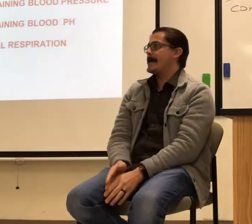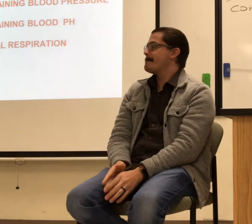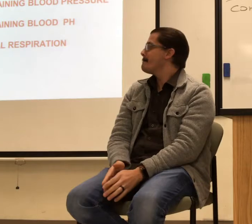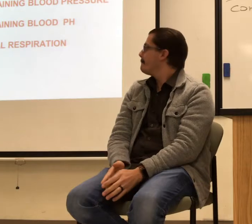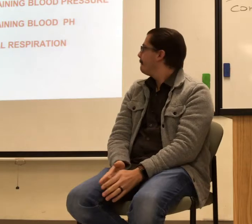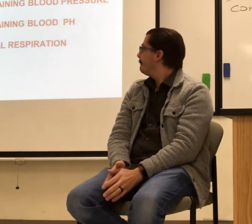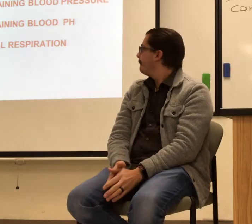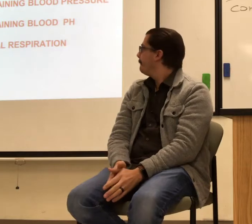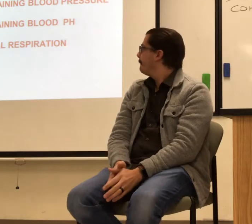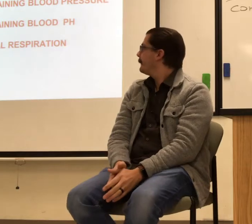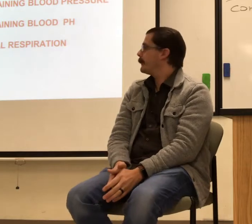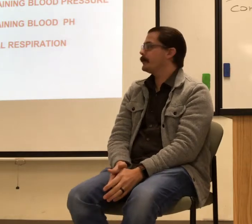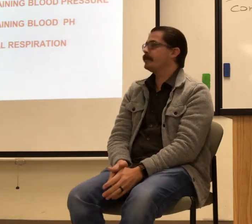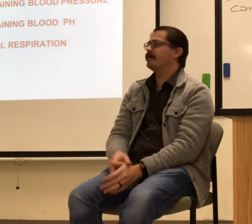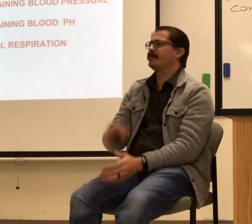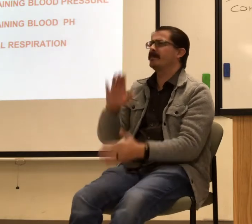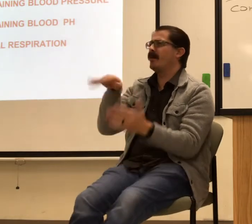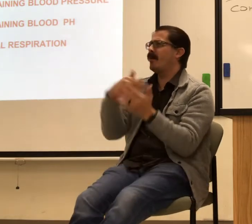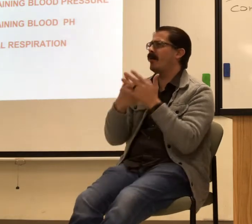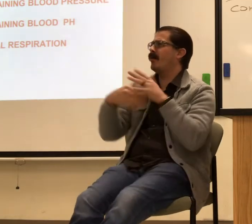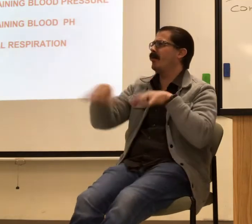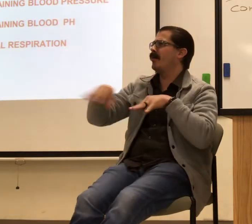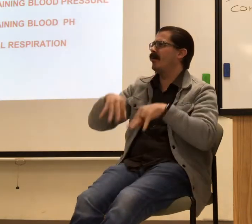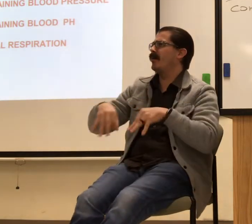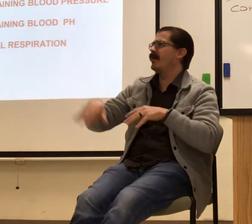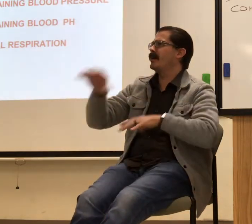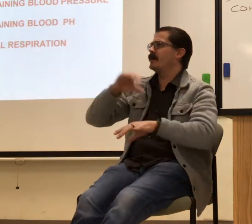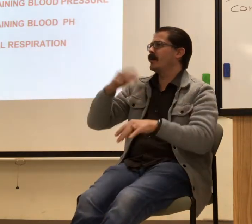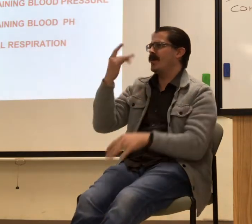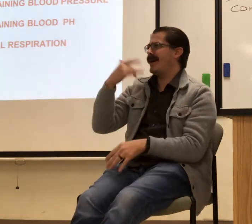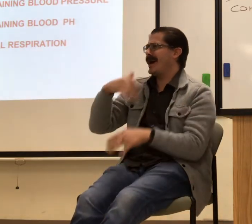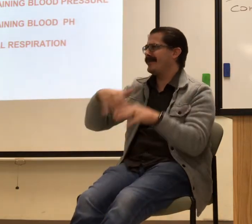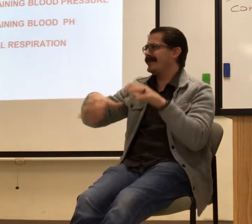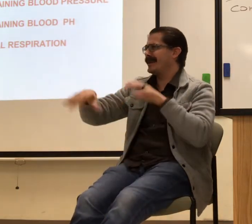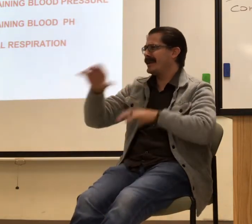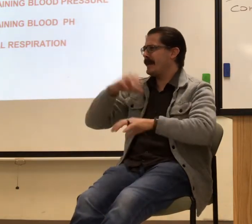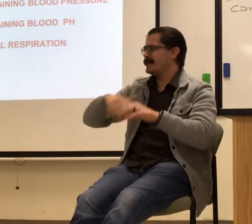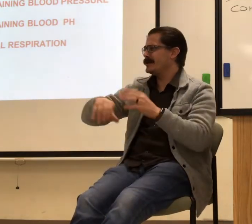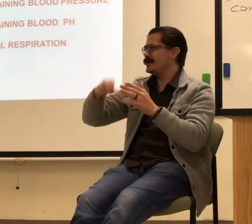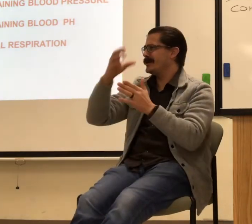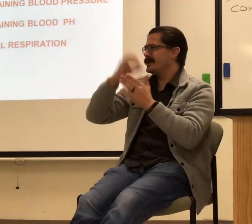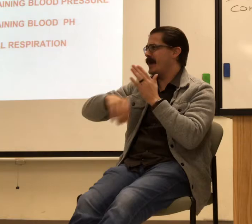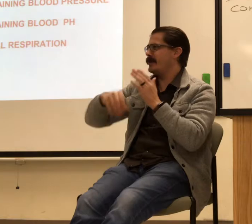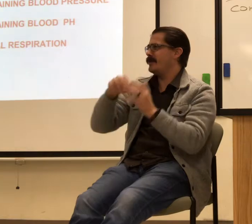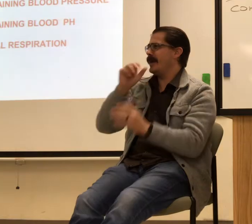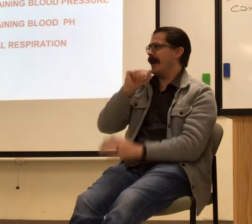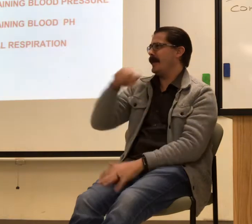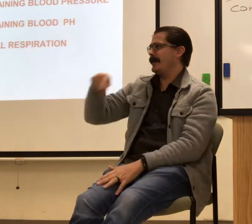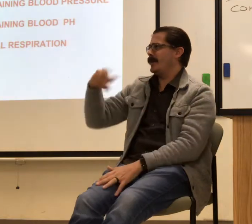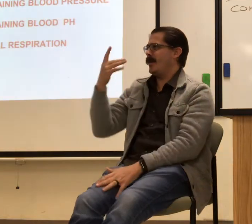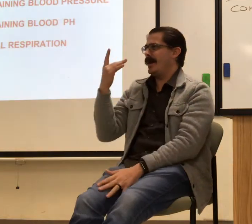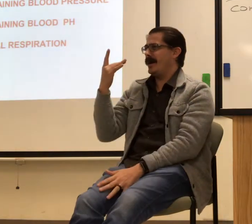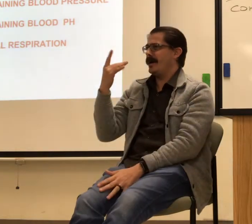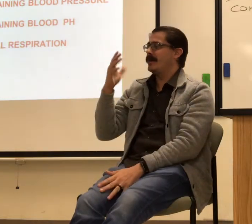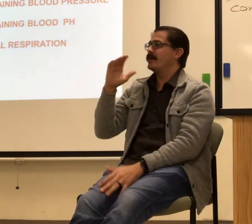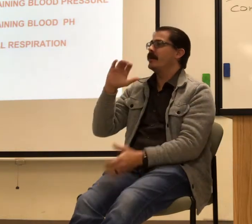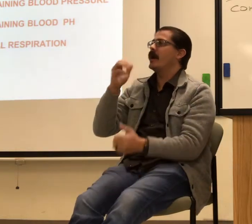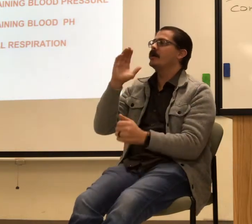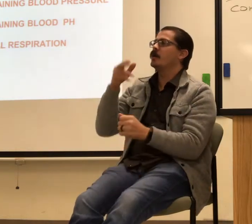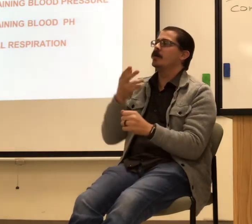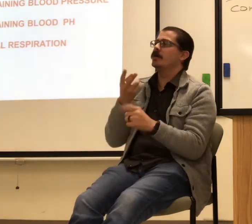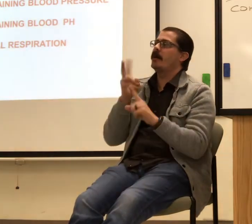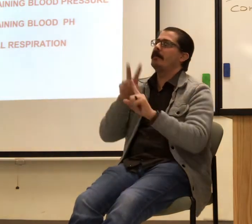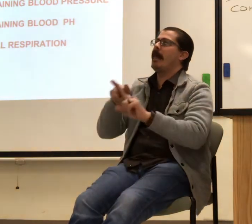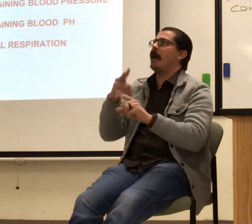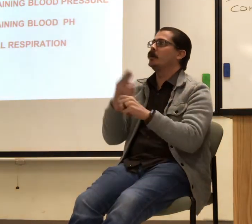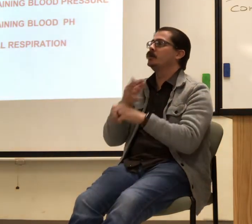Okay, so all this chemistry for what? Why do they have a chemistry chapter in A&P? This is how you're going to apply it. So I want to give you a preview.